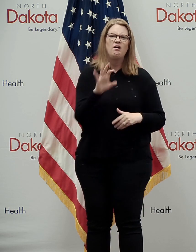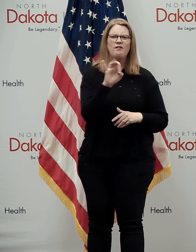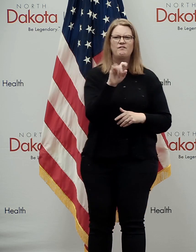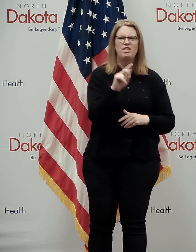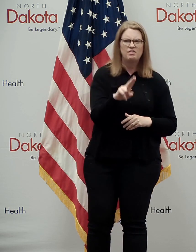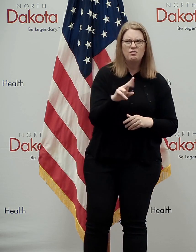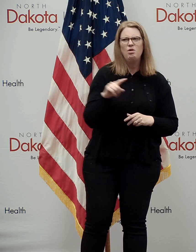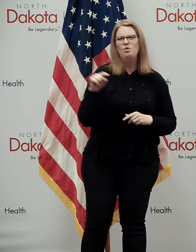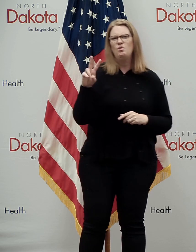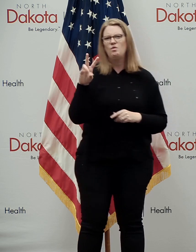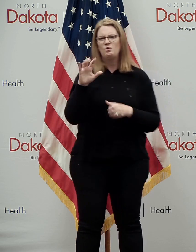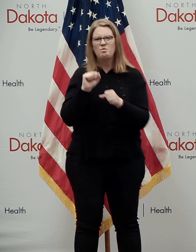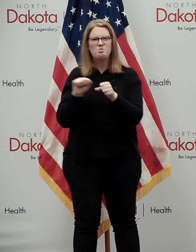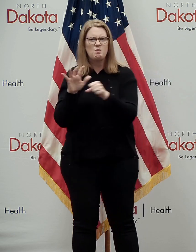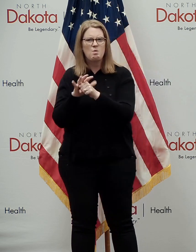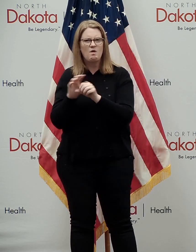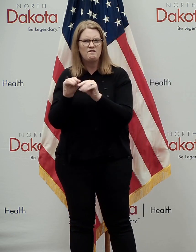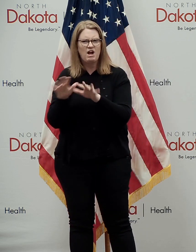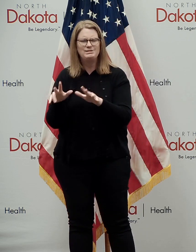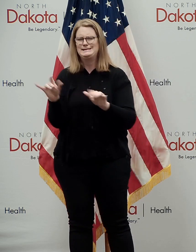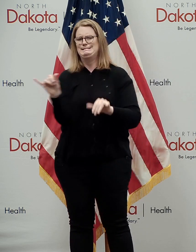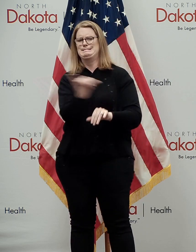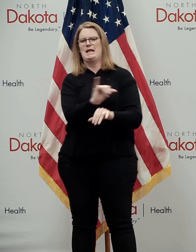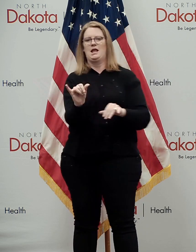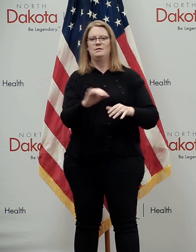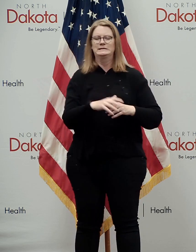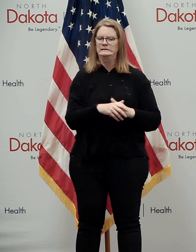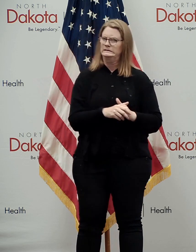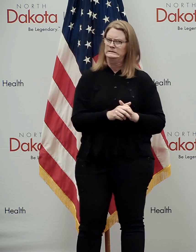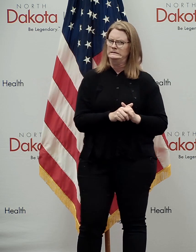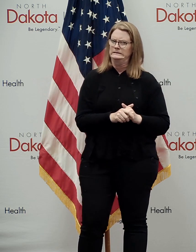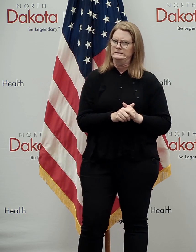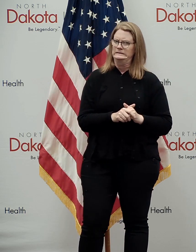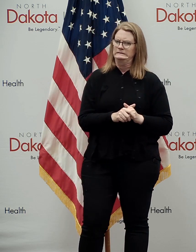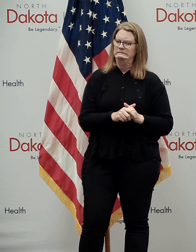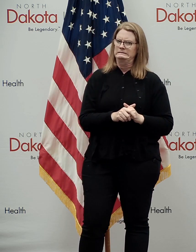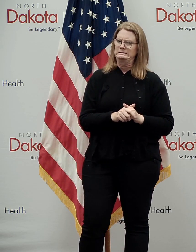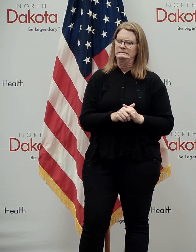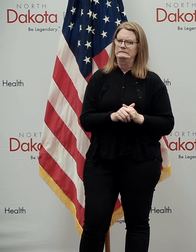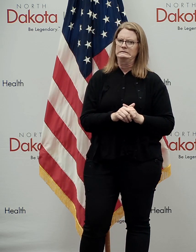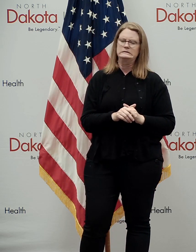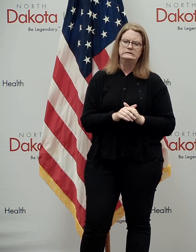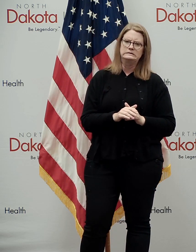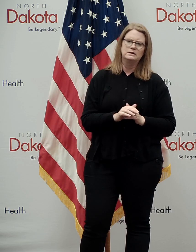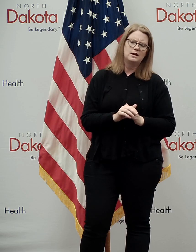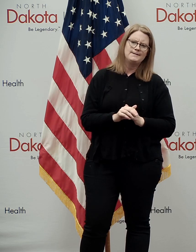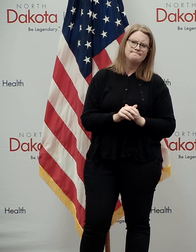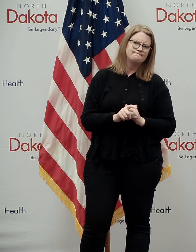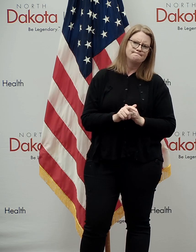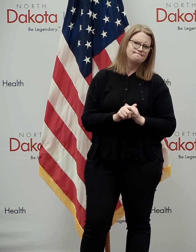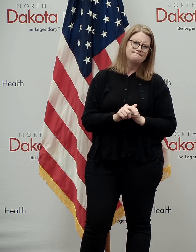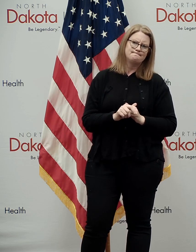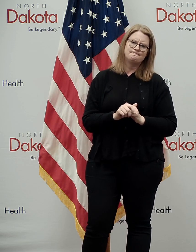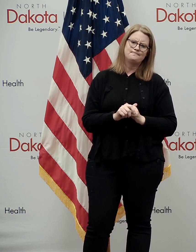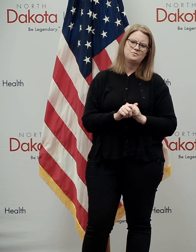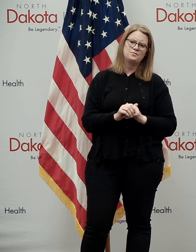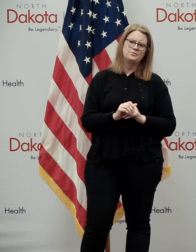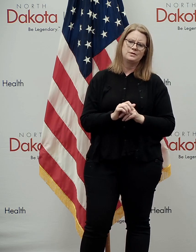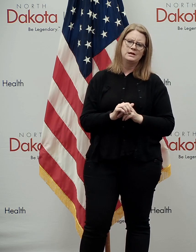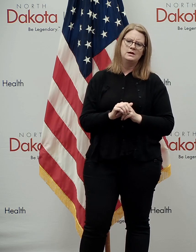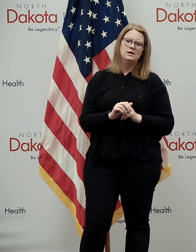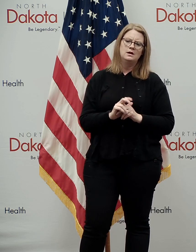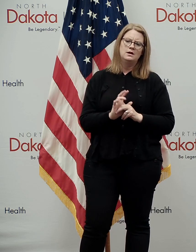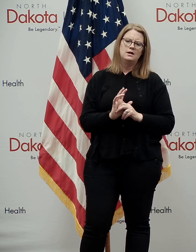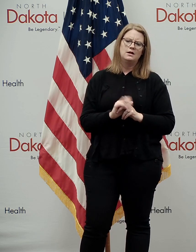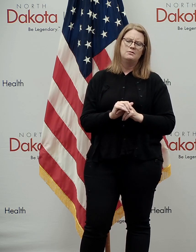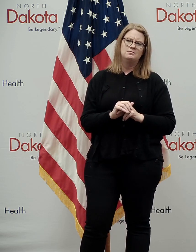the medical professionals. But I would say that with a lot less, you know, fanfare than we're, you know, having at these press conferences we had